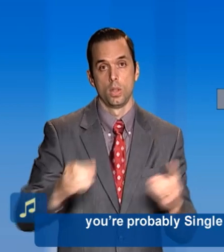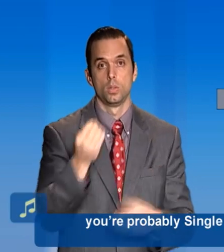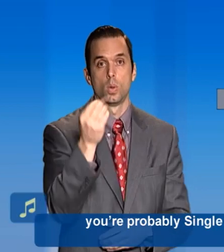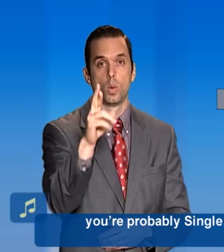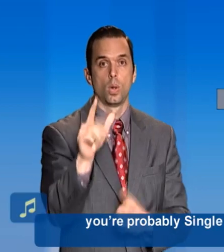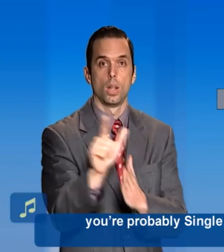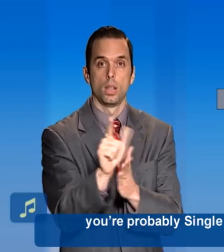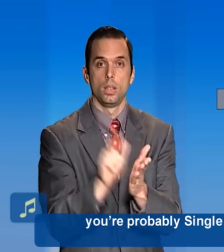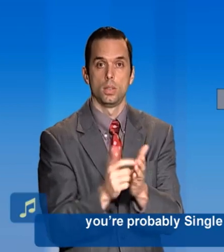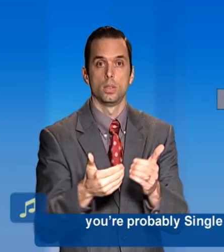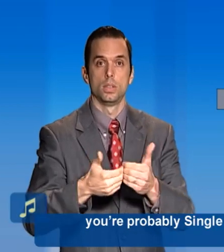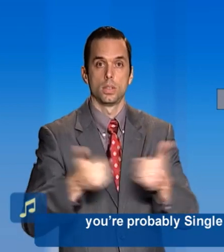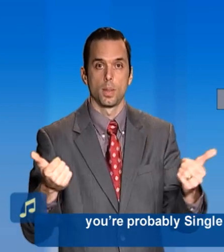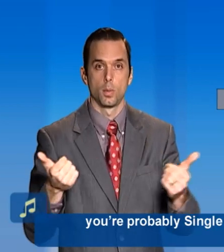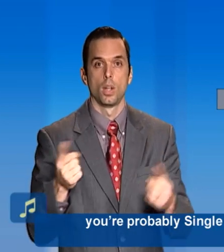probably single for tax purposes.